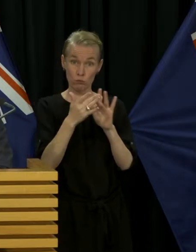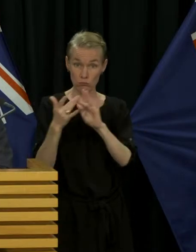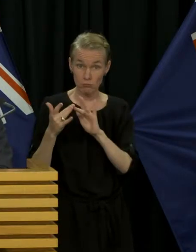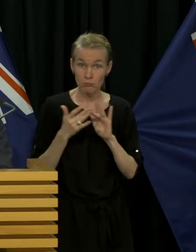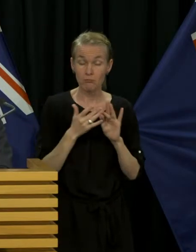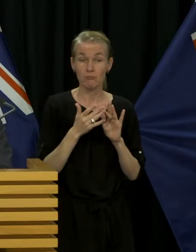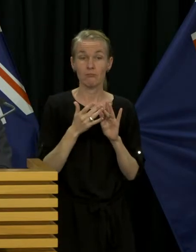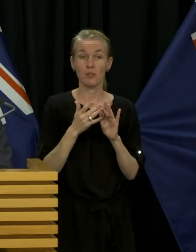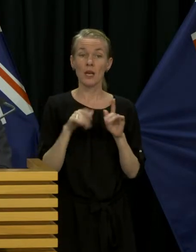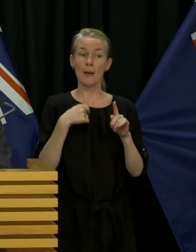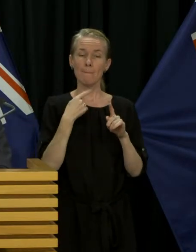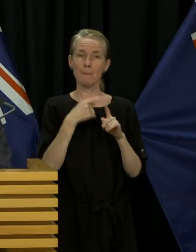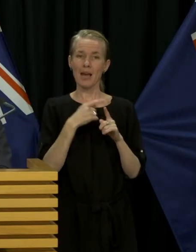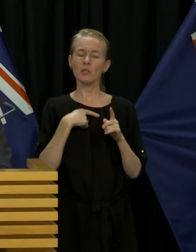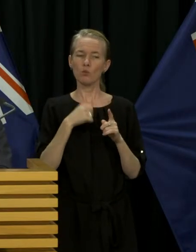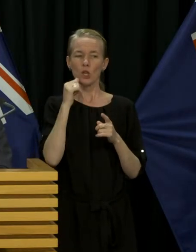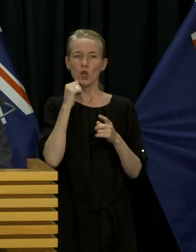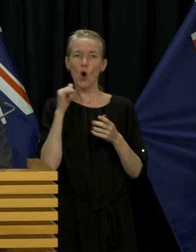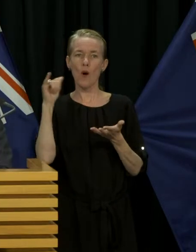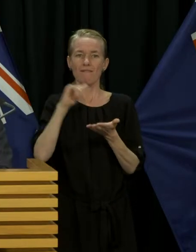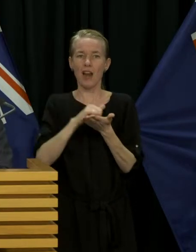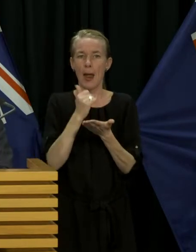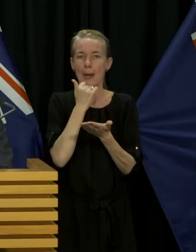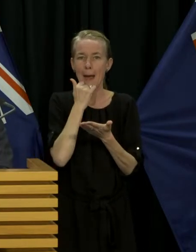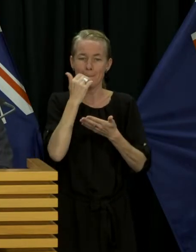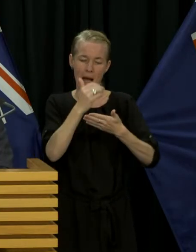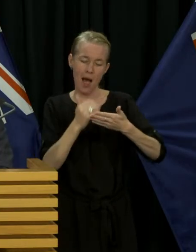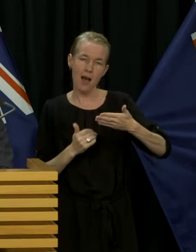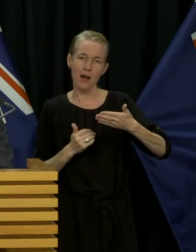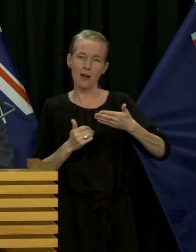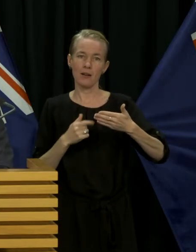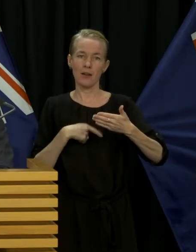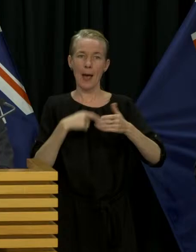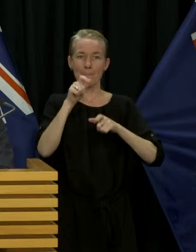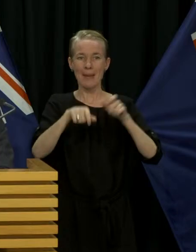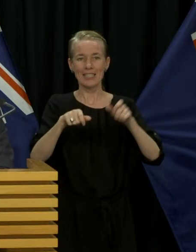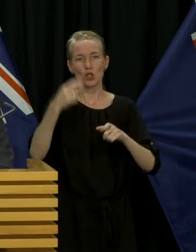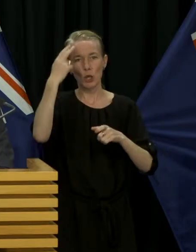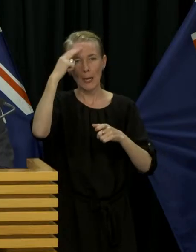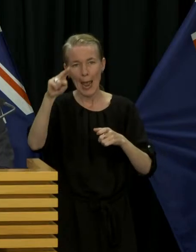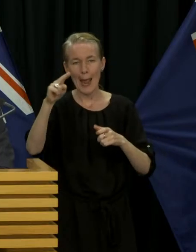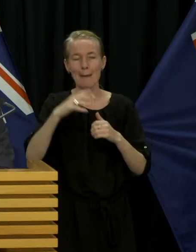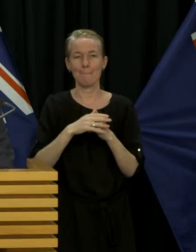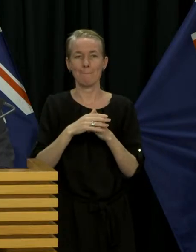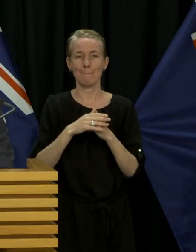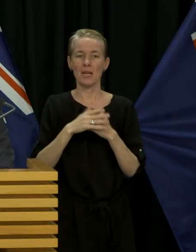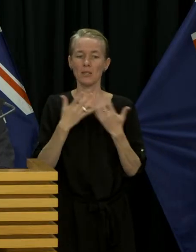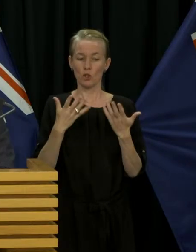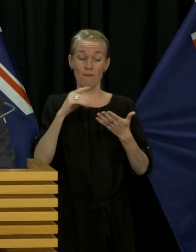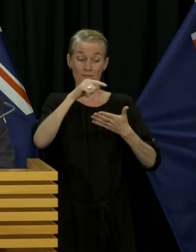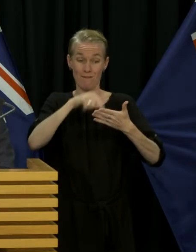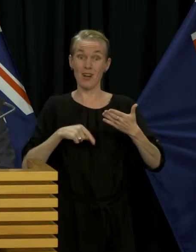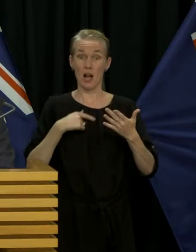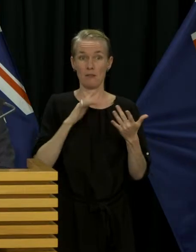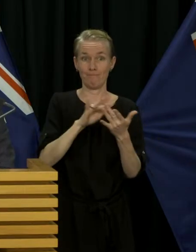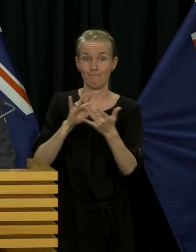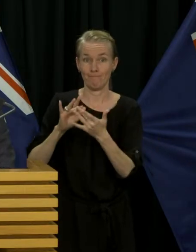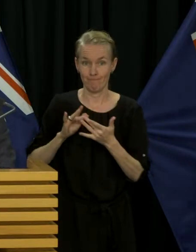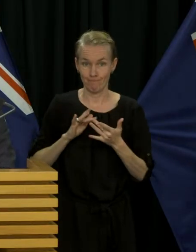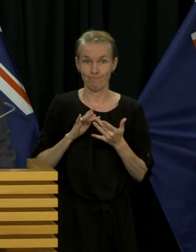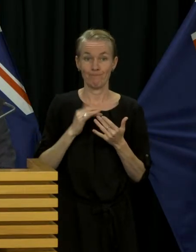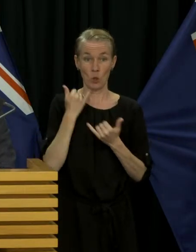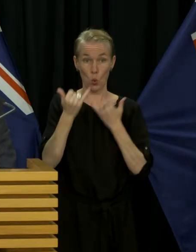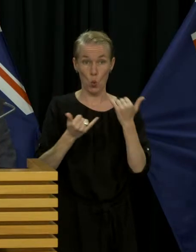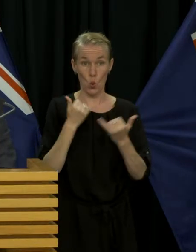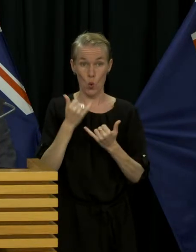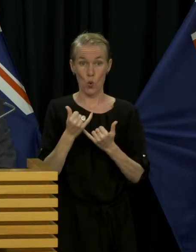already had the flights and the manifests from those flights, so those are the folk who have been called from yesterday. So it's quite possible that